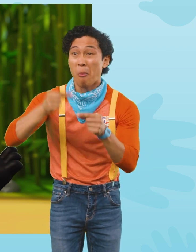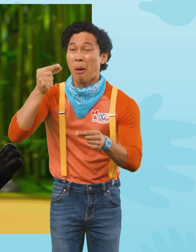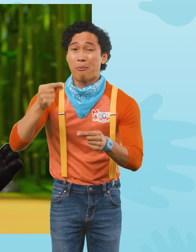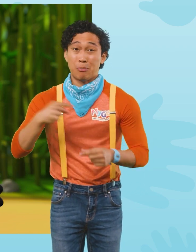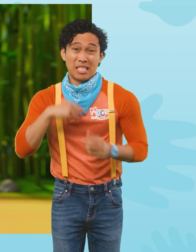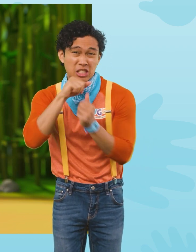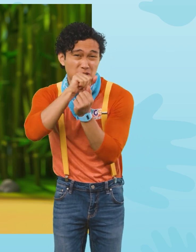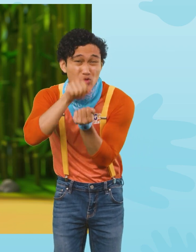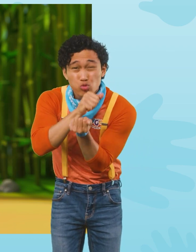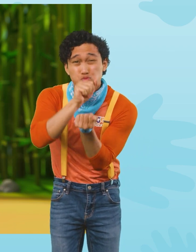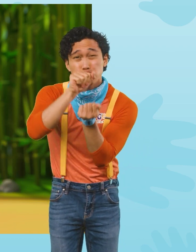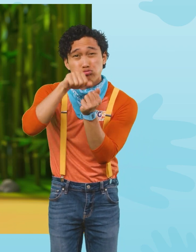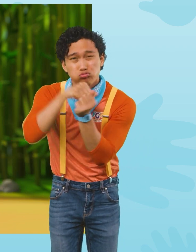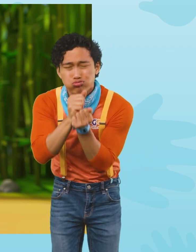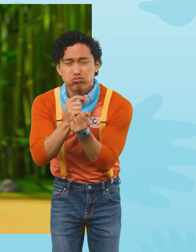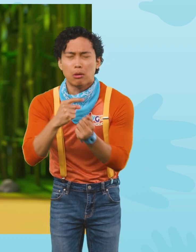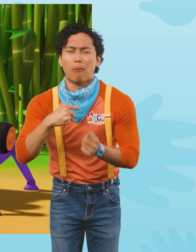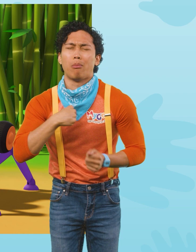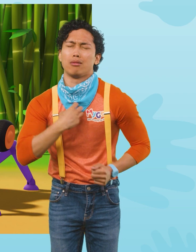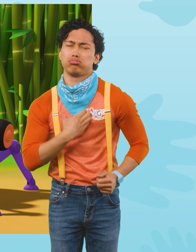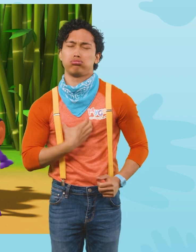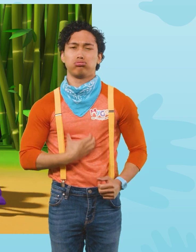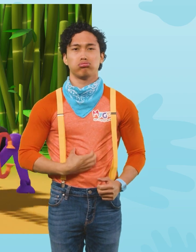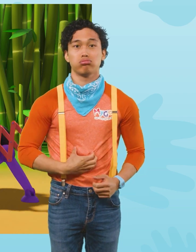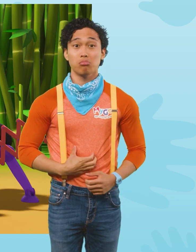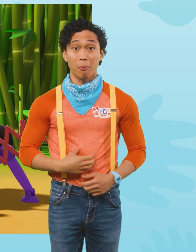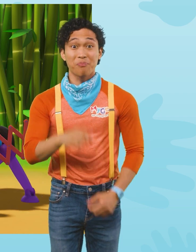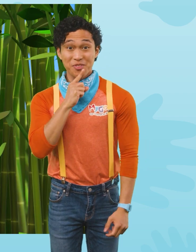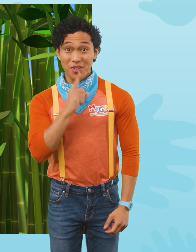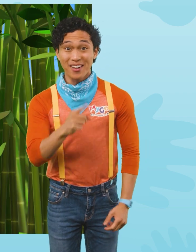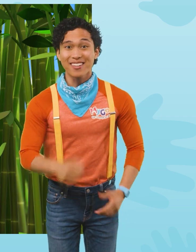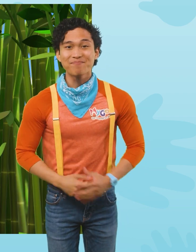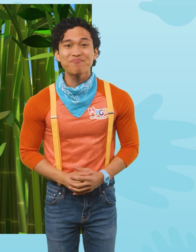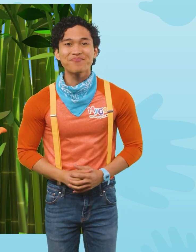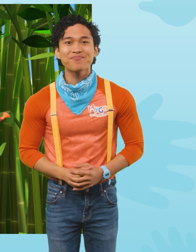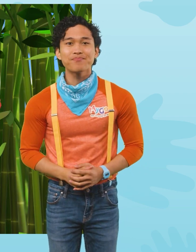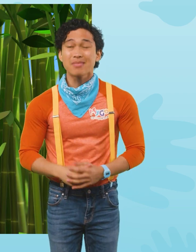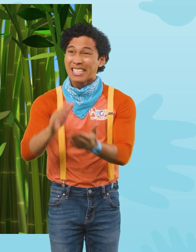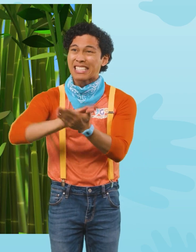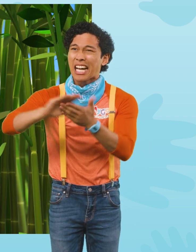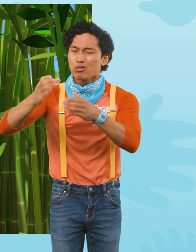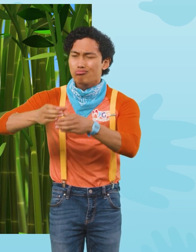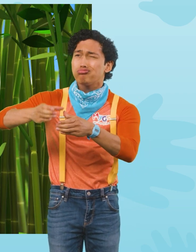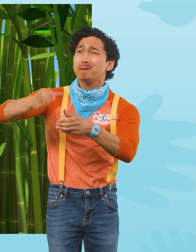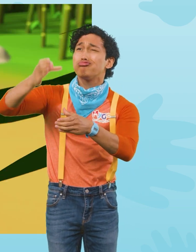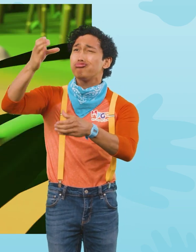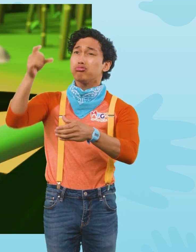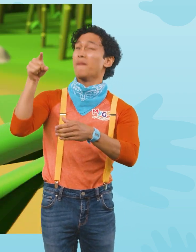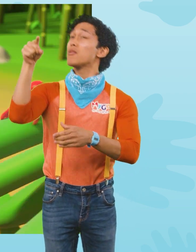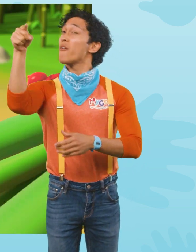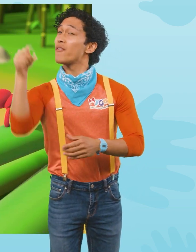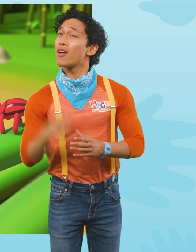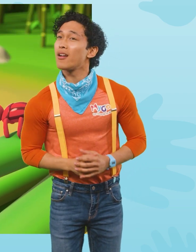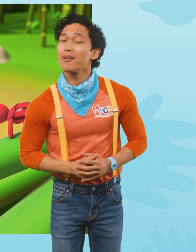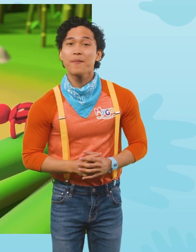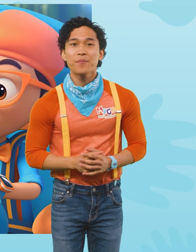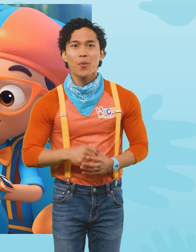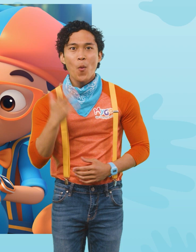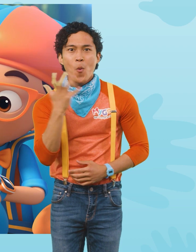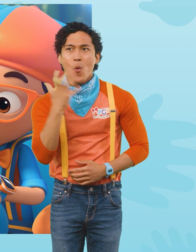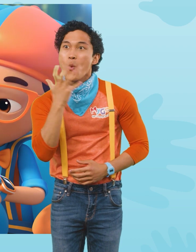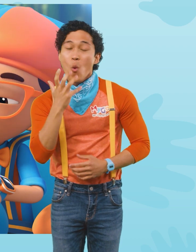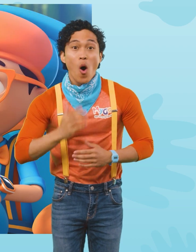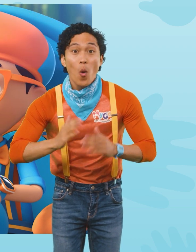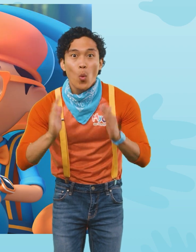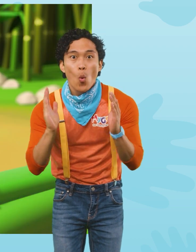this chewing makes me terribly hungry. Sure thing. There's a nice stalk just there. Whoa!